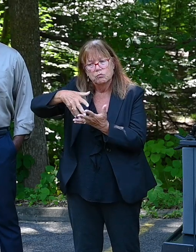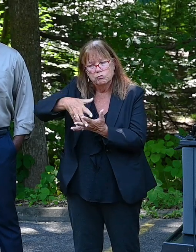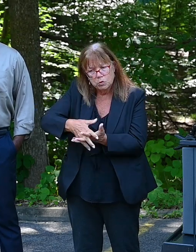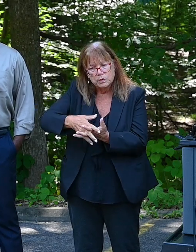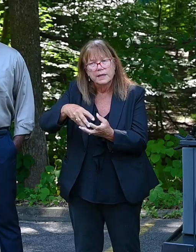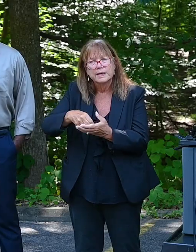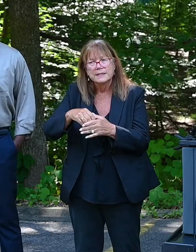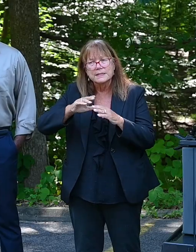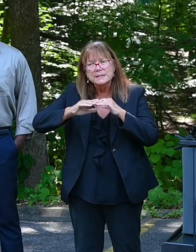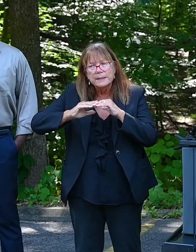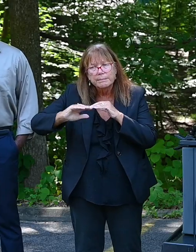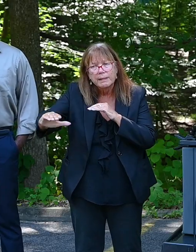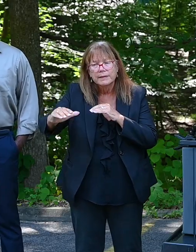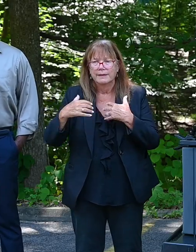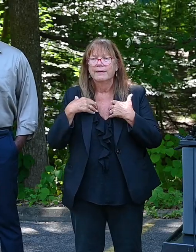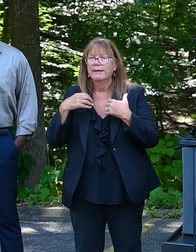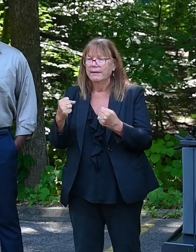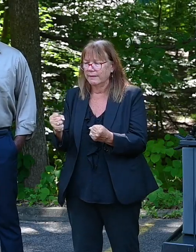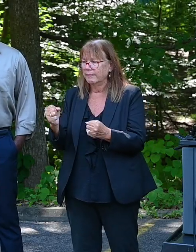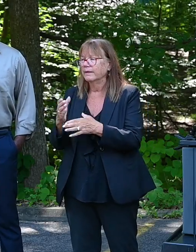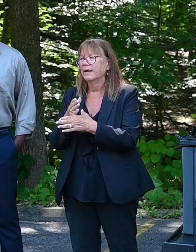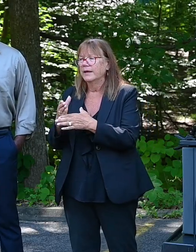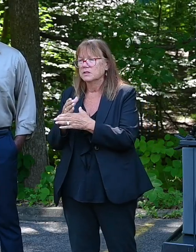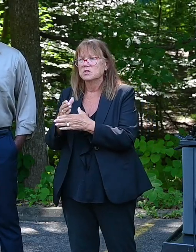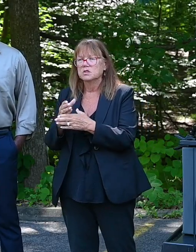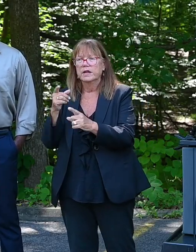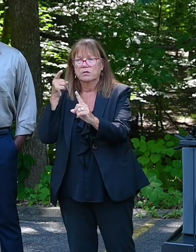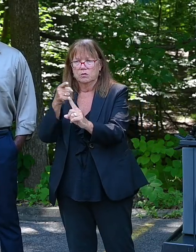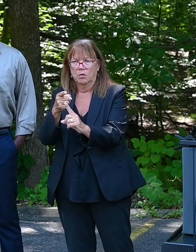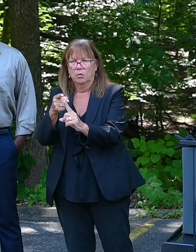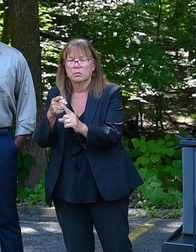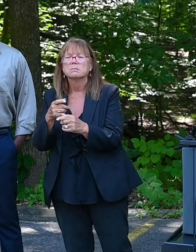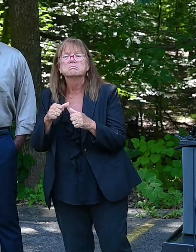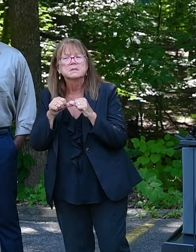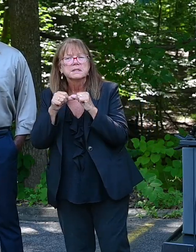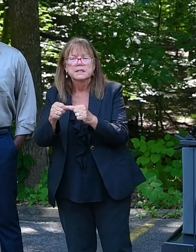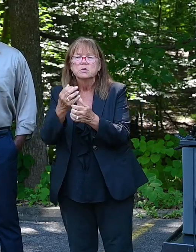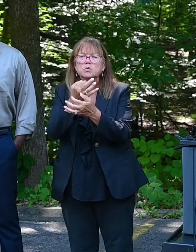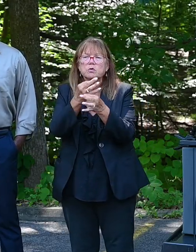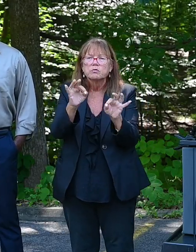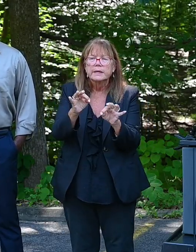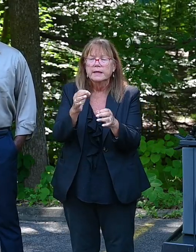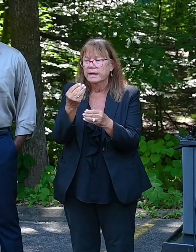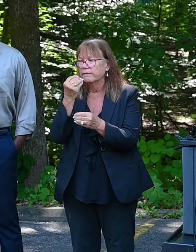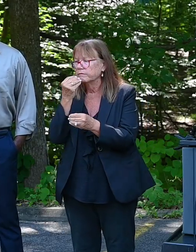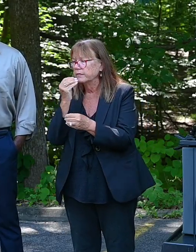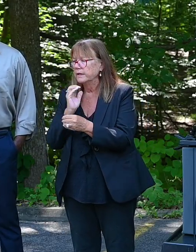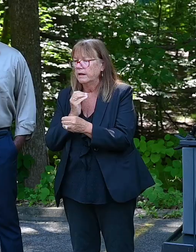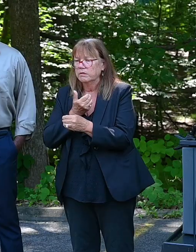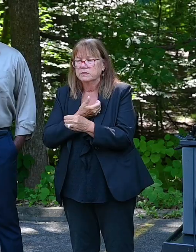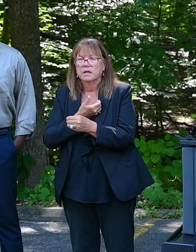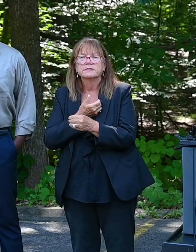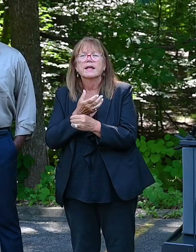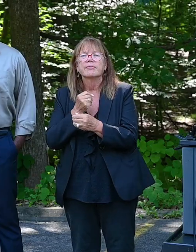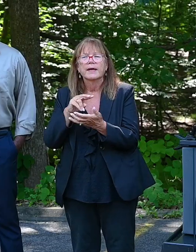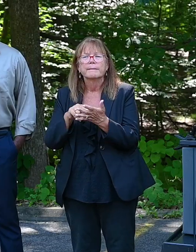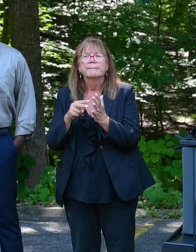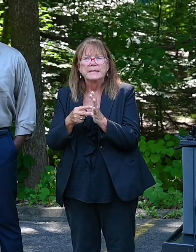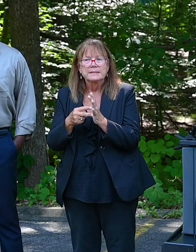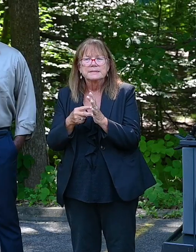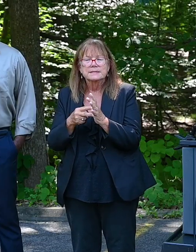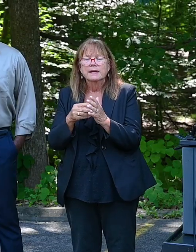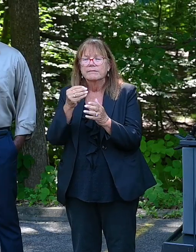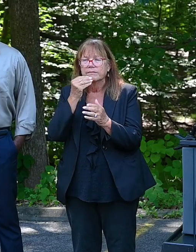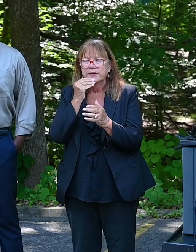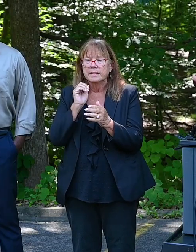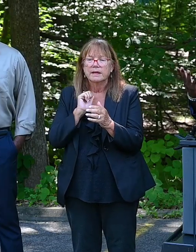healing, and shared purpose. So let's continue to free ourselves. Let's continue to feed ourselves. And that includes feeding our communities, not only